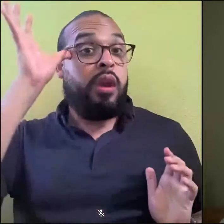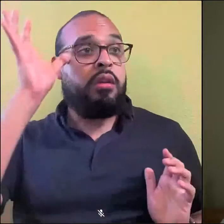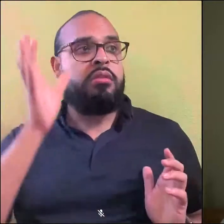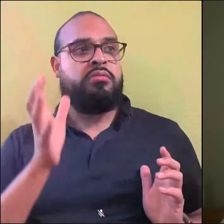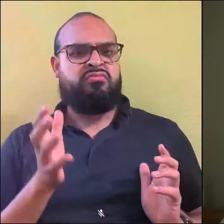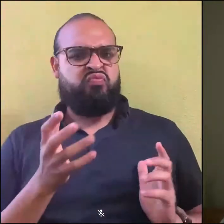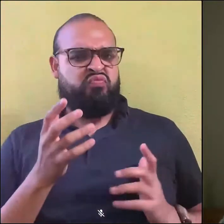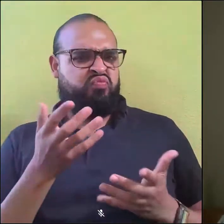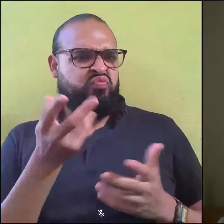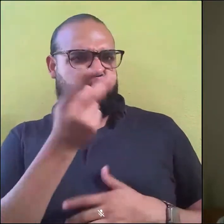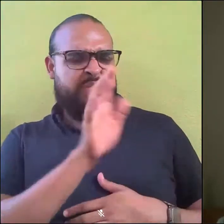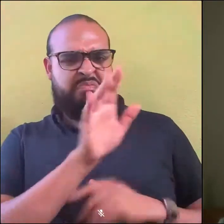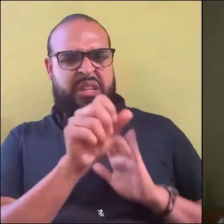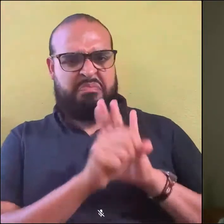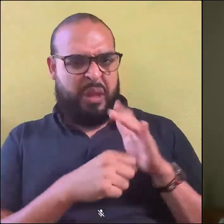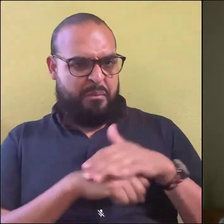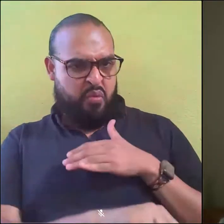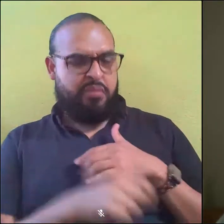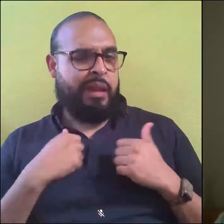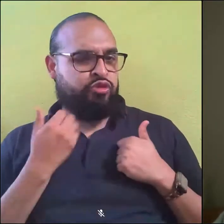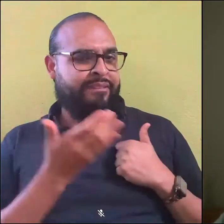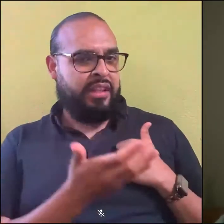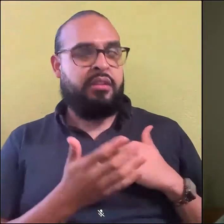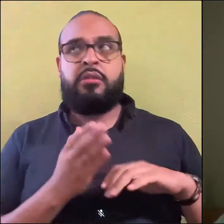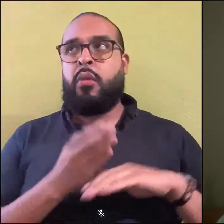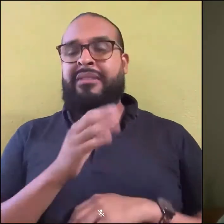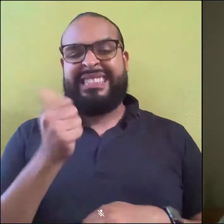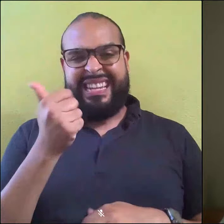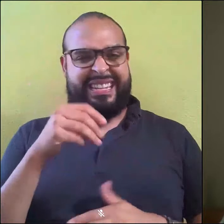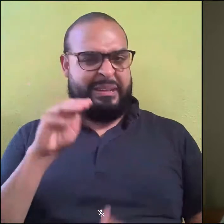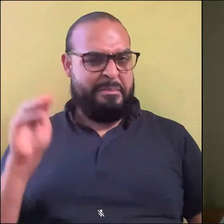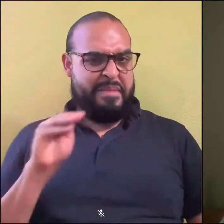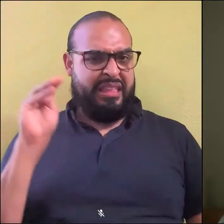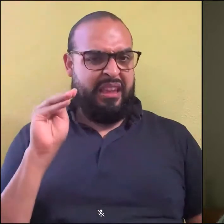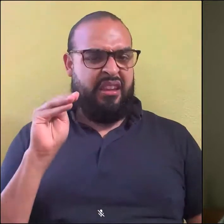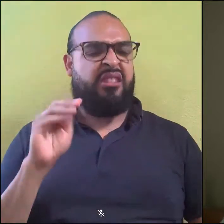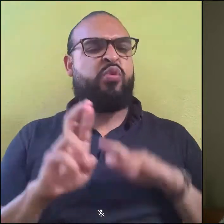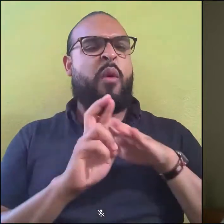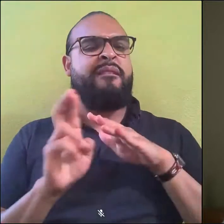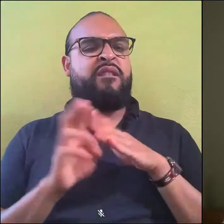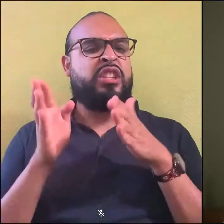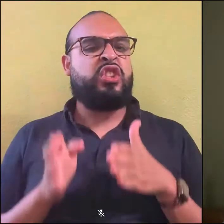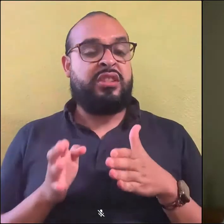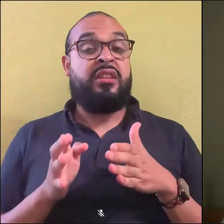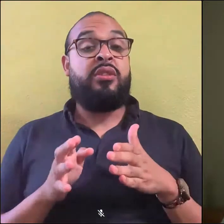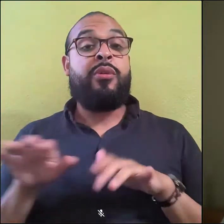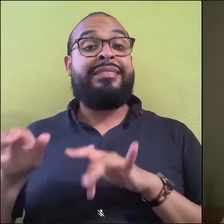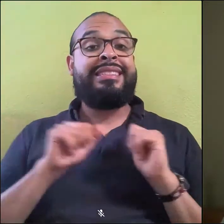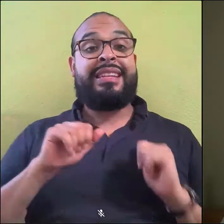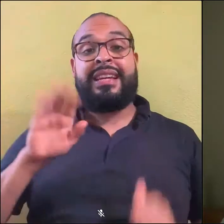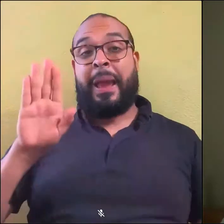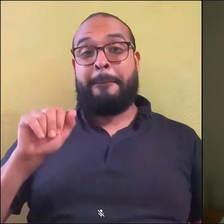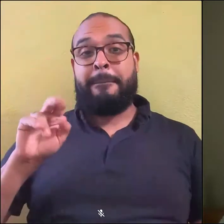there were upwards of 10 million refugees that had come over from Bangladesh into India because of that war, fleeing for